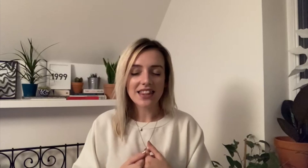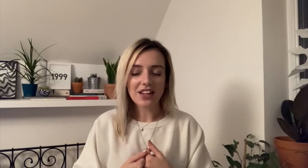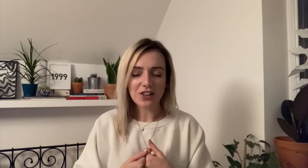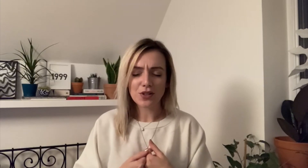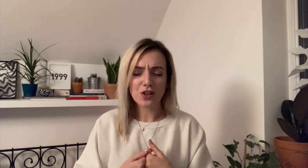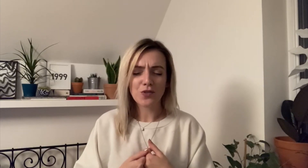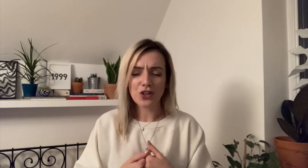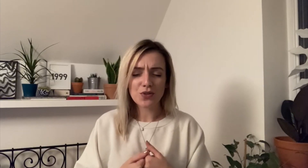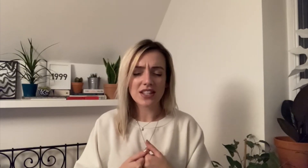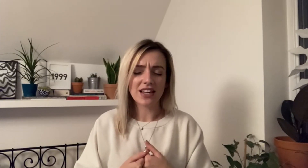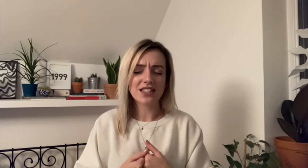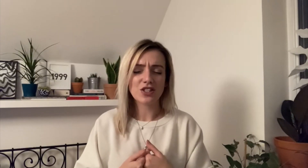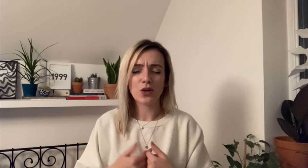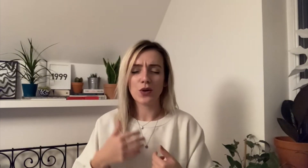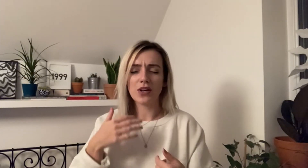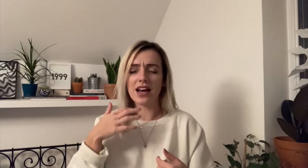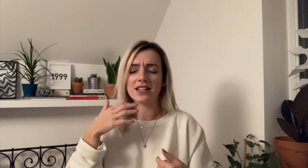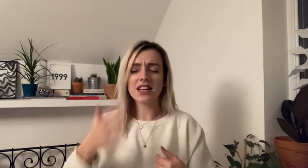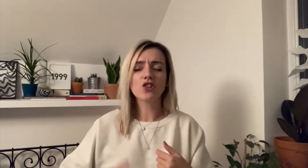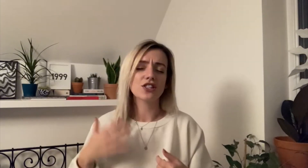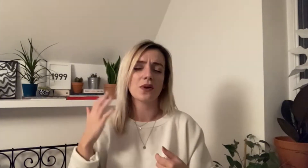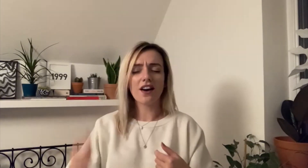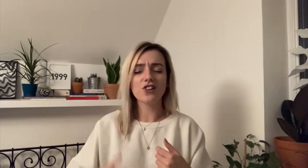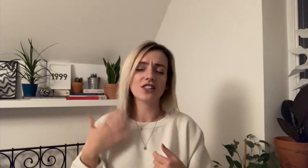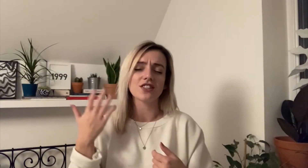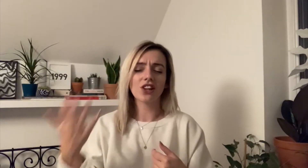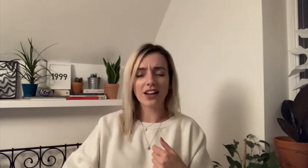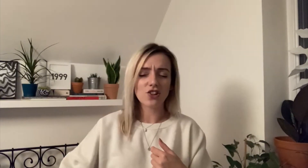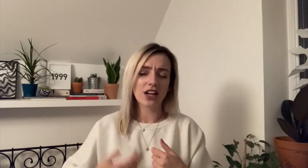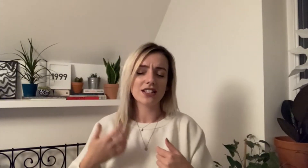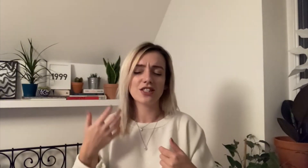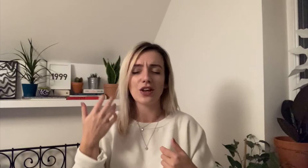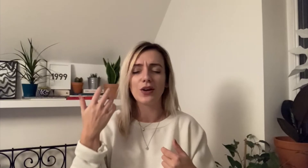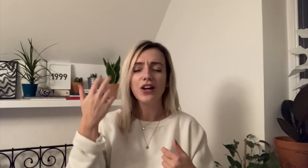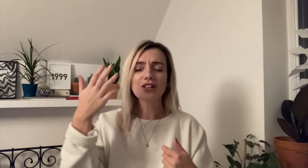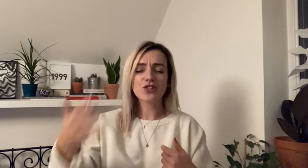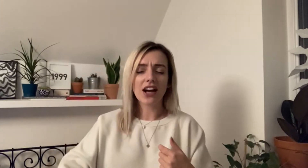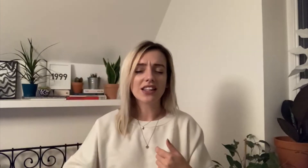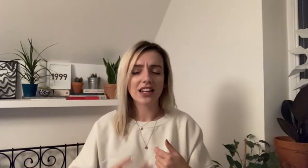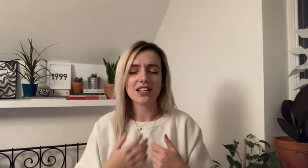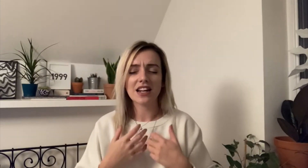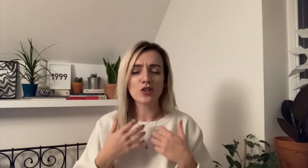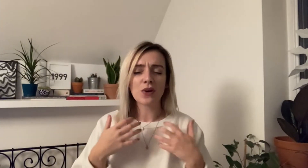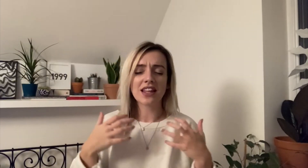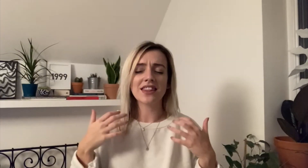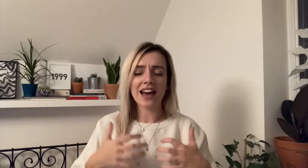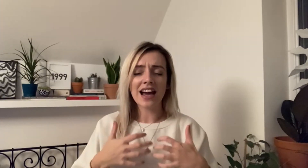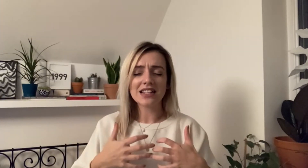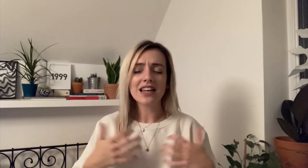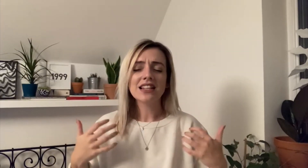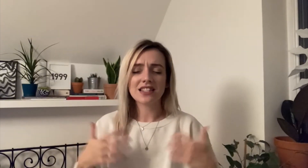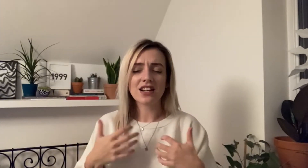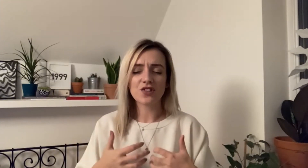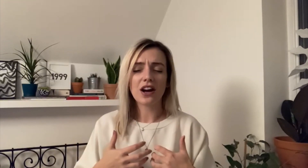I thank you that you've used it to teach us, to encourage us, to challenge us, to strengthen us. And I just pray